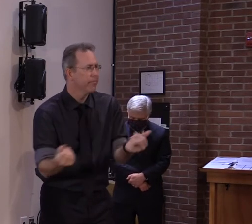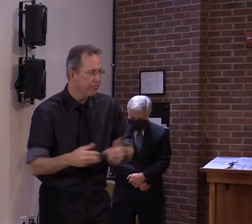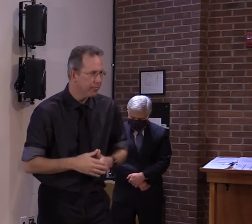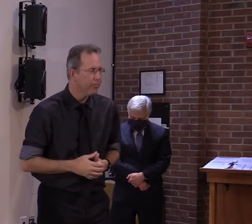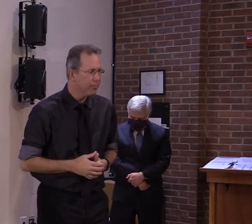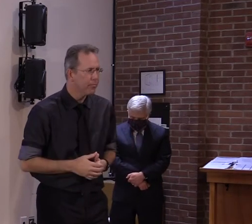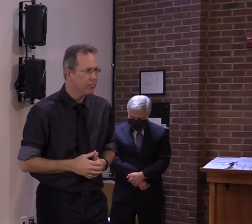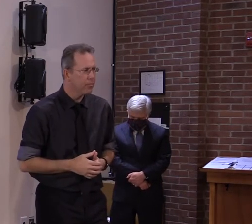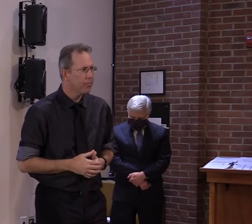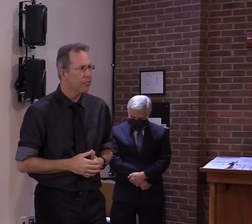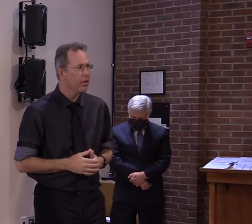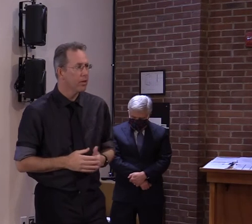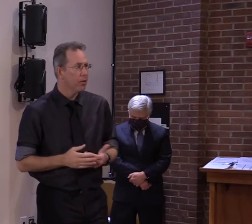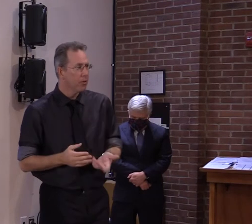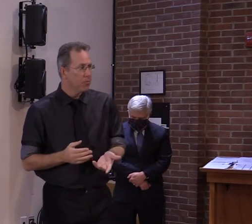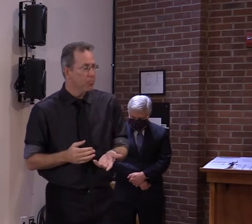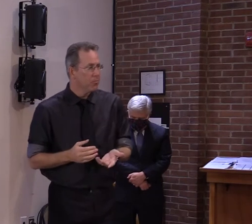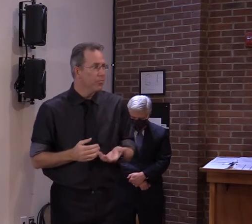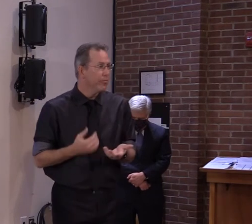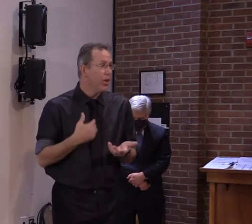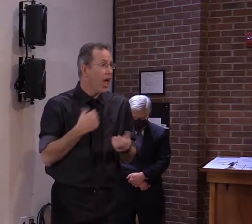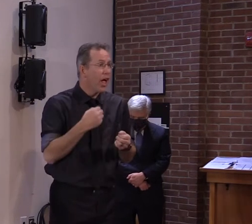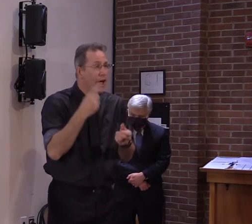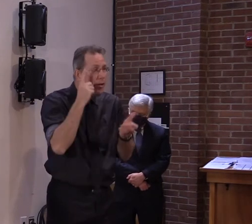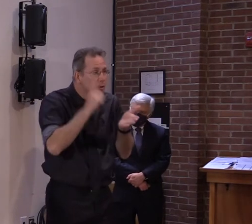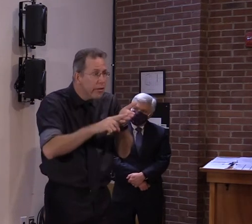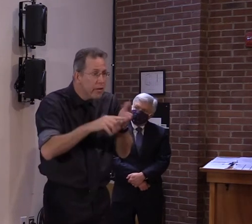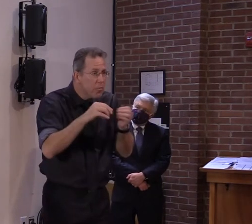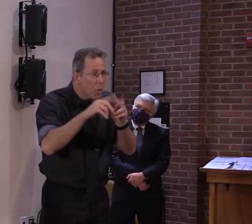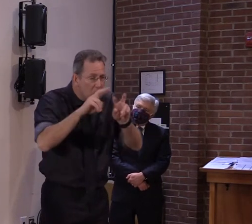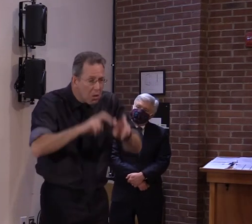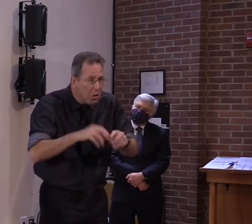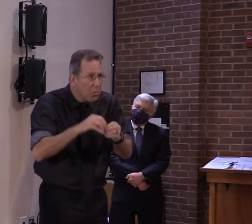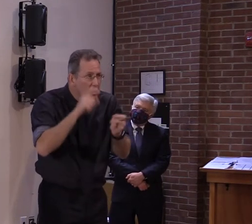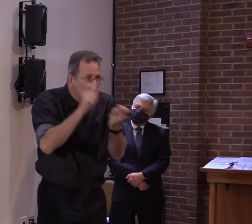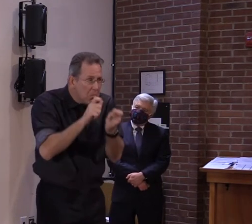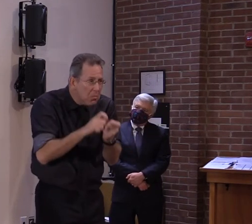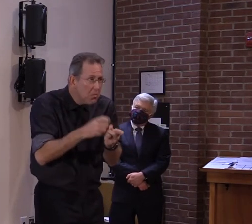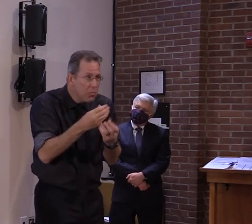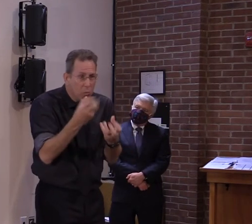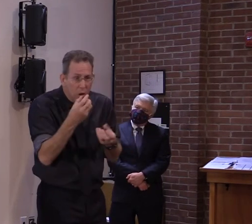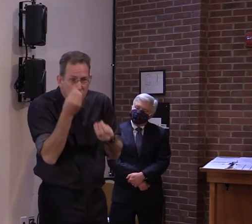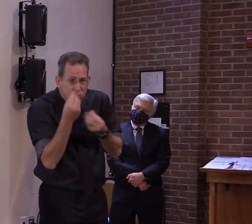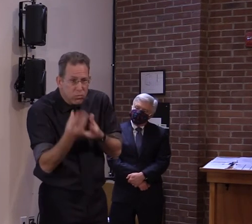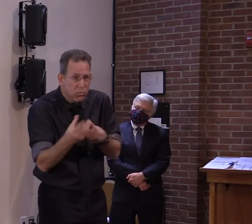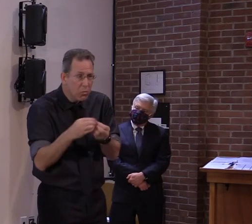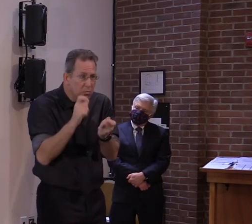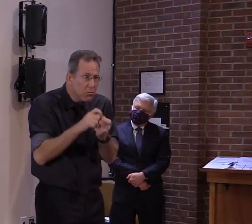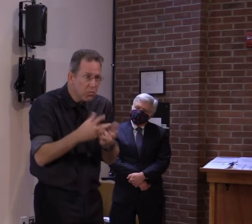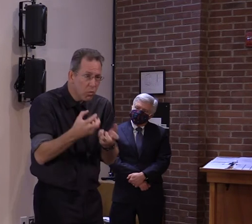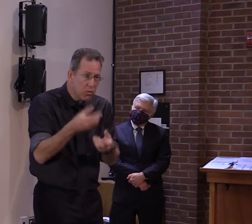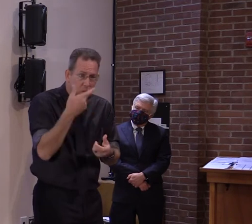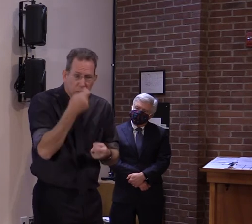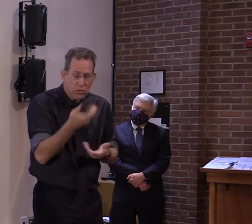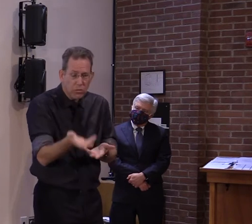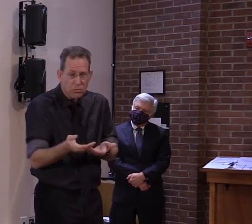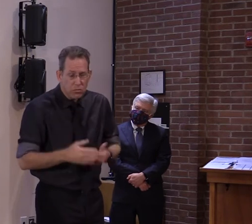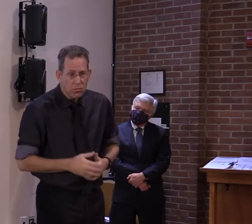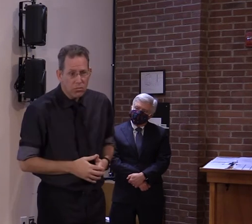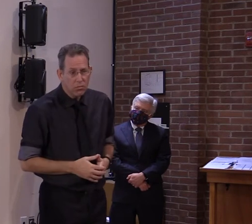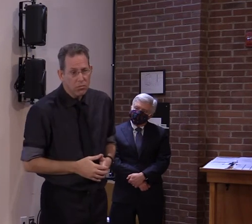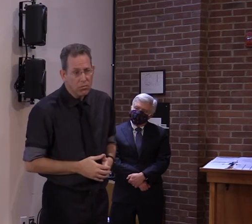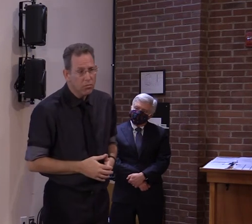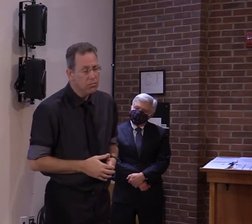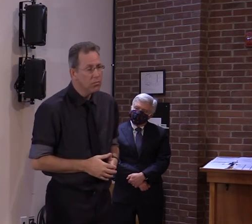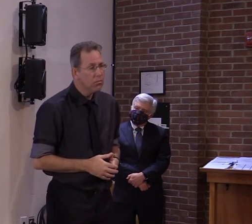I can certainly drill down into that information and see if we have additional detail. And how many people